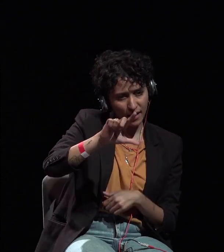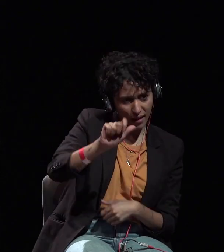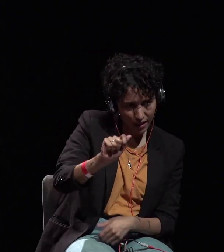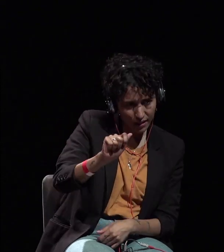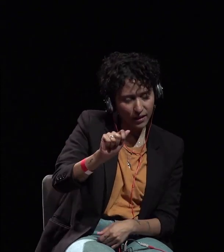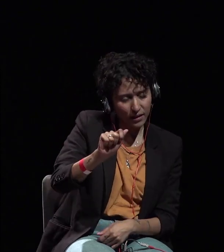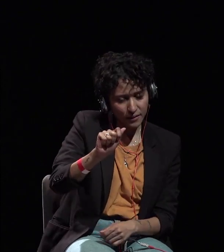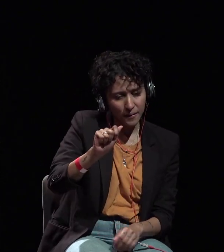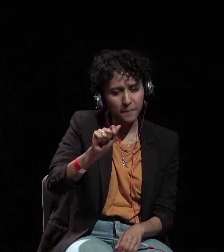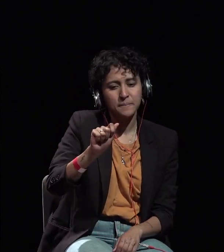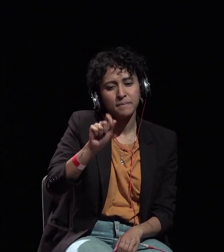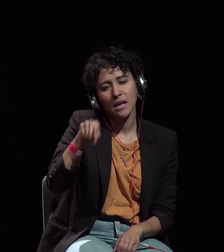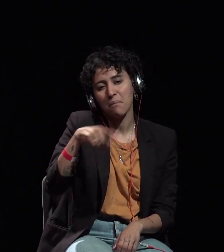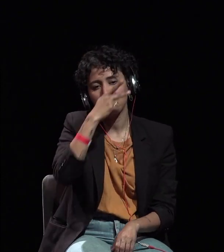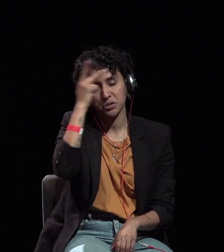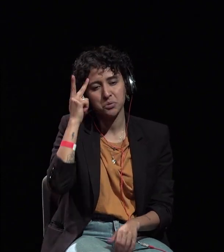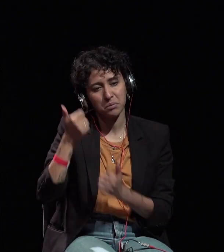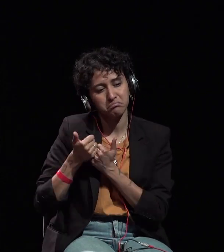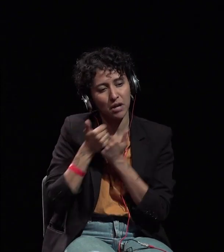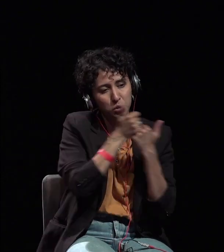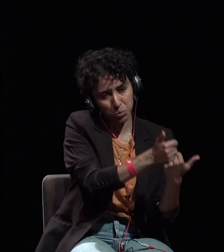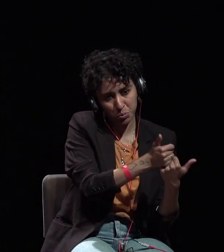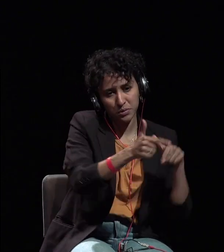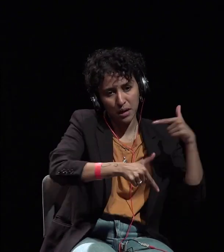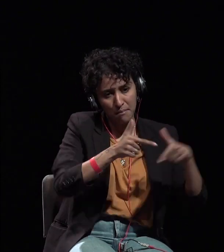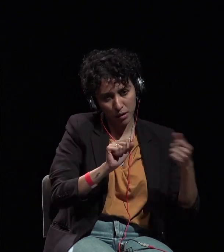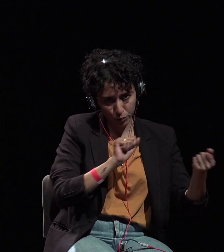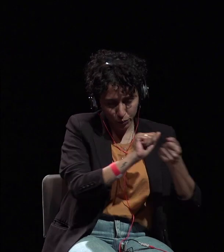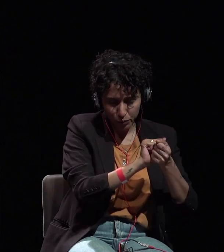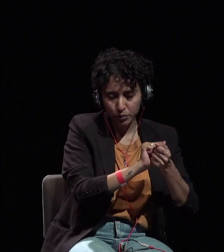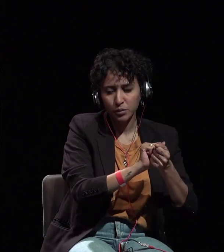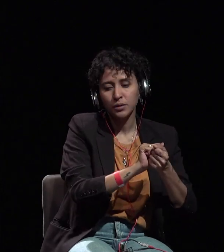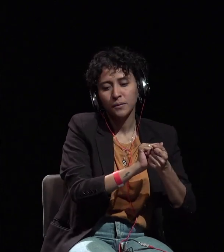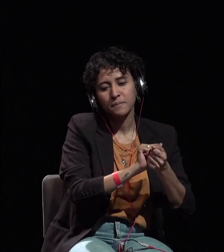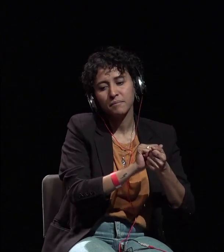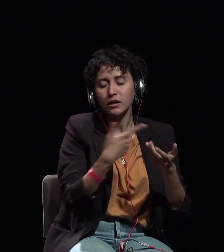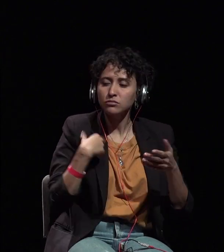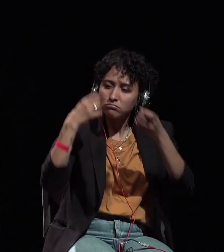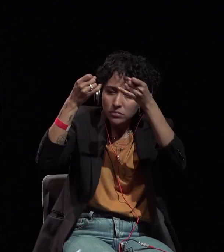an oli as a young Hawaiian in the 21st century, and he thought this was the perfect opportunity.